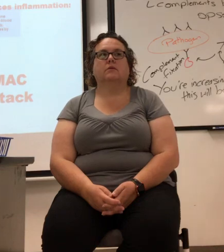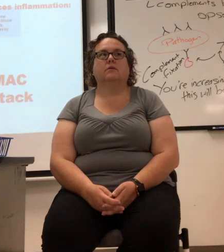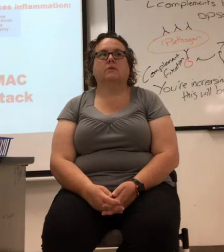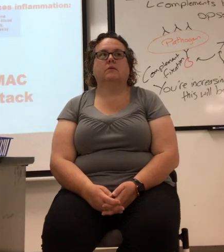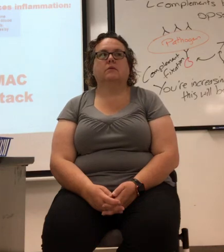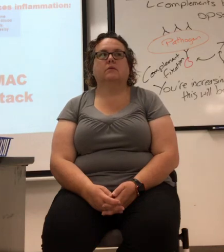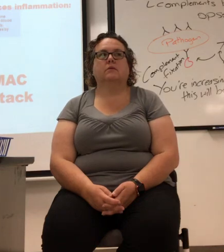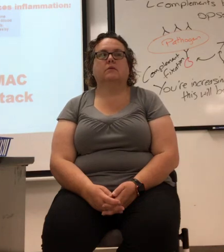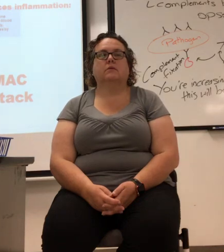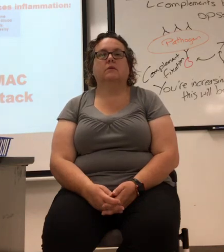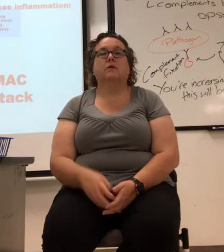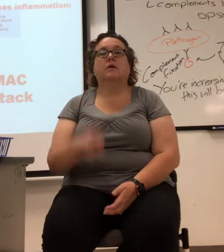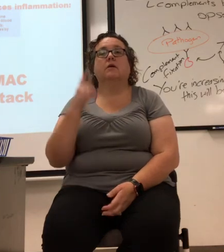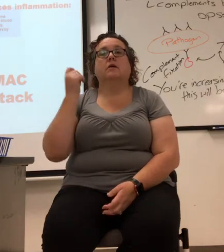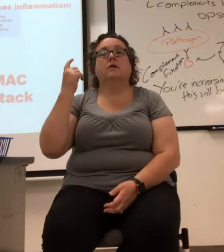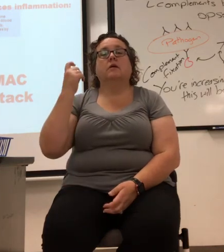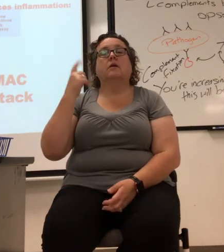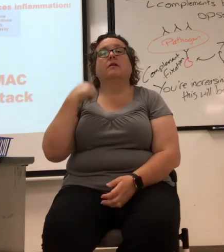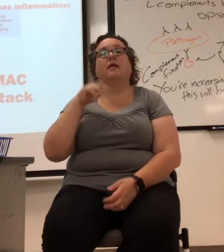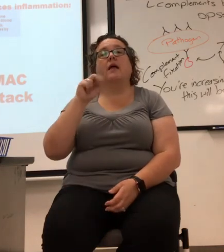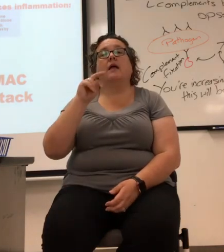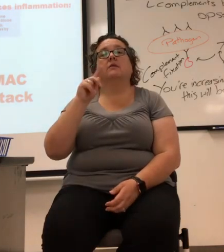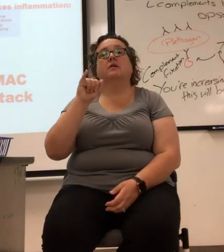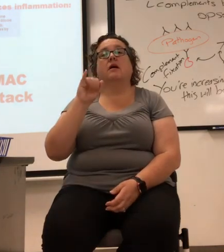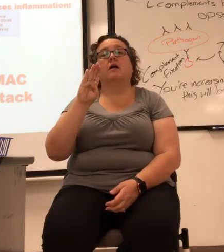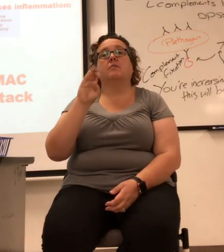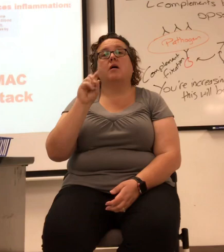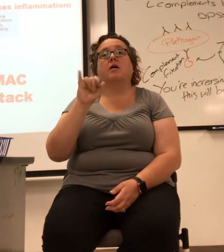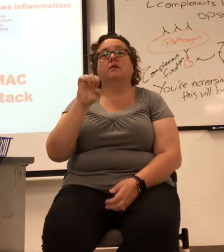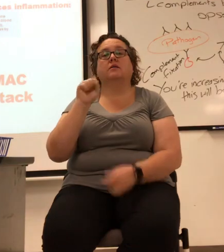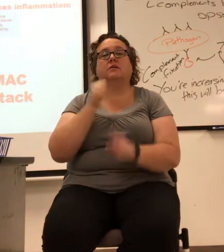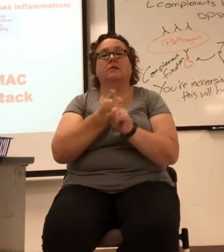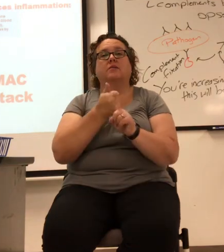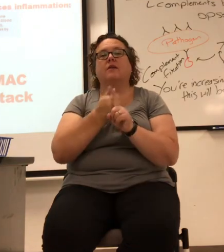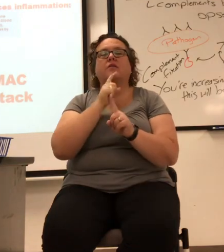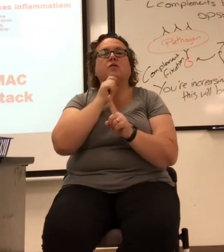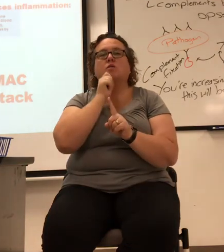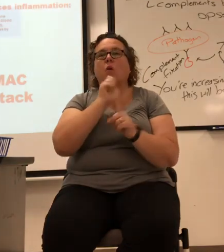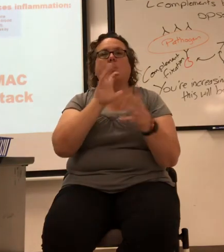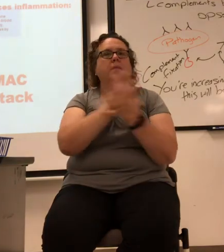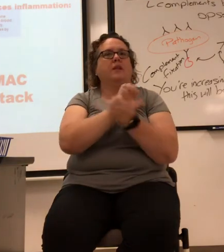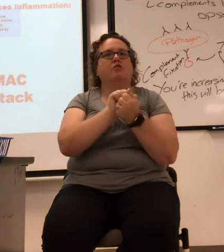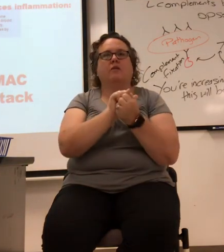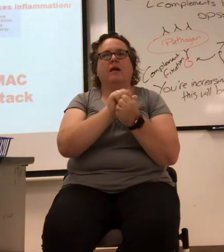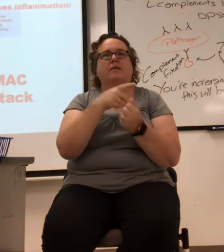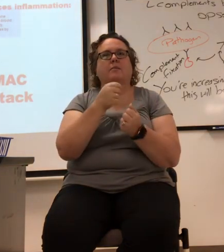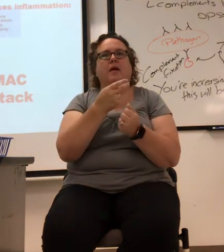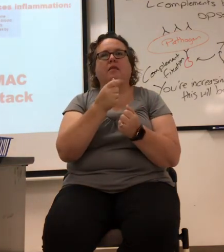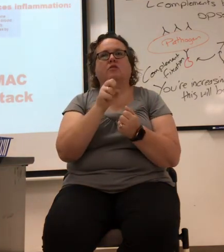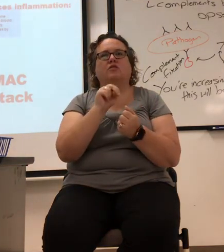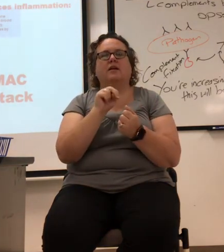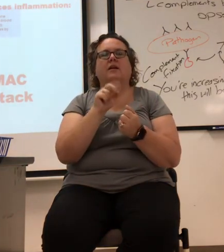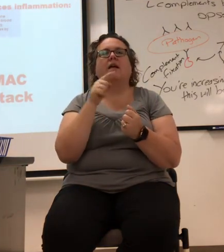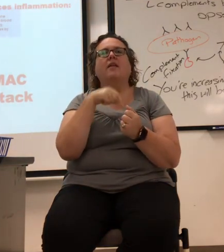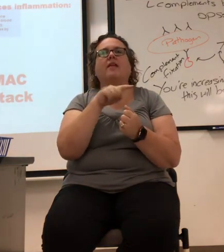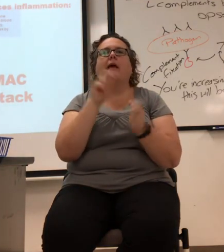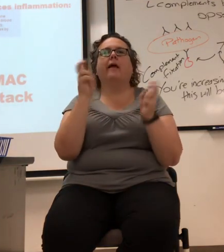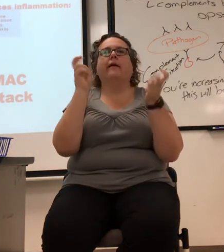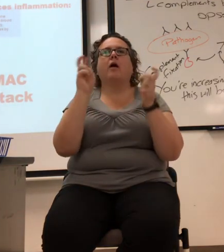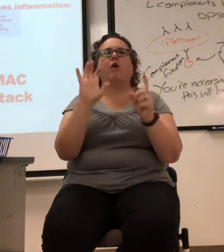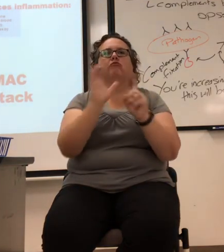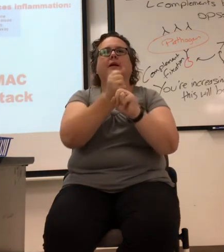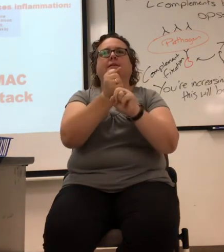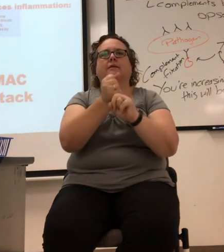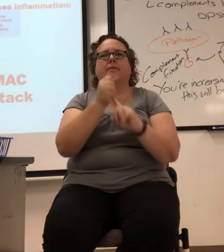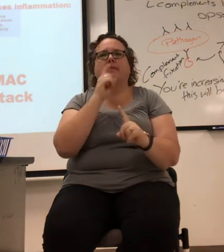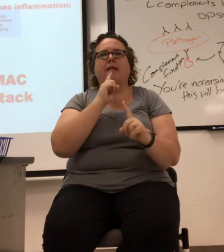opsonization. Because the antibodies themselves don't obliterate the pathogen. They just kind of like arrest them, just kind of bind them